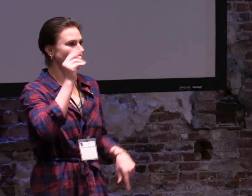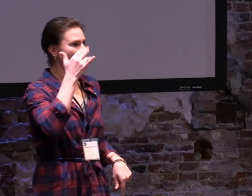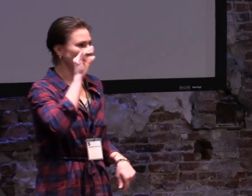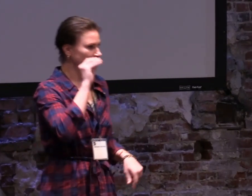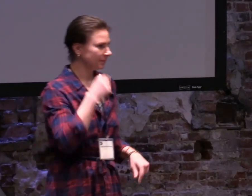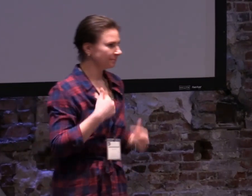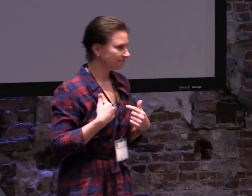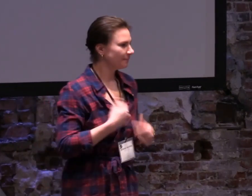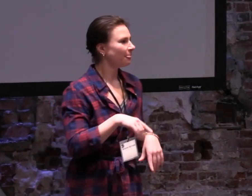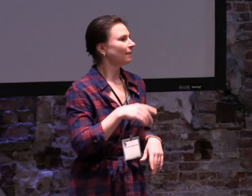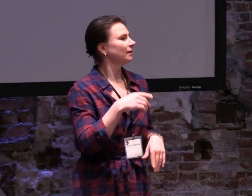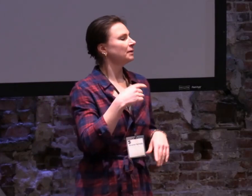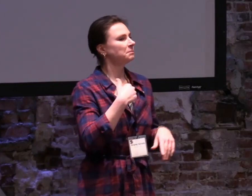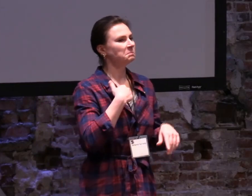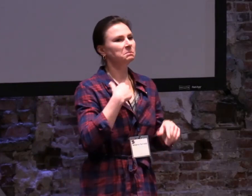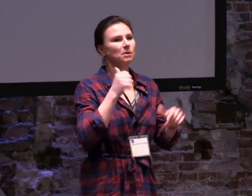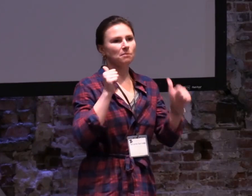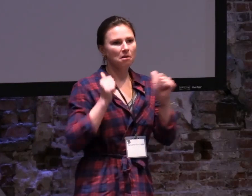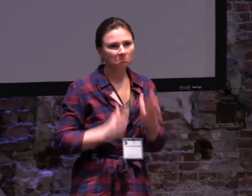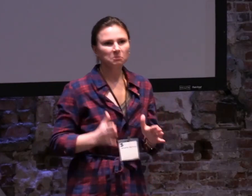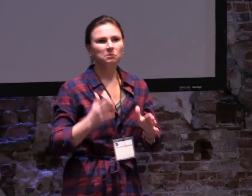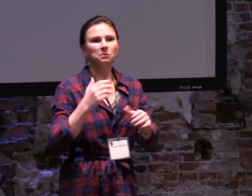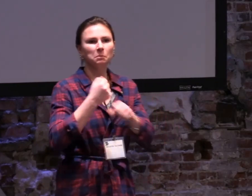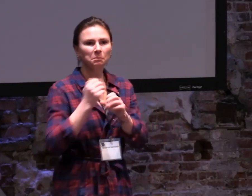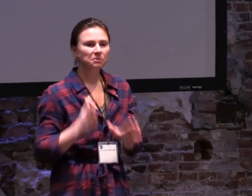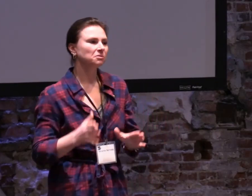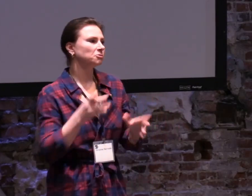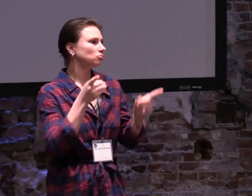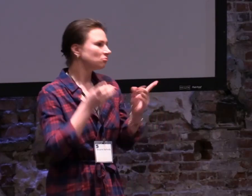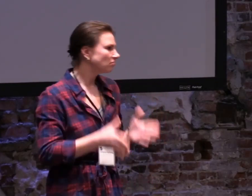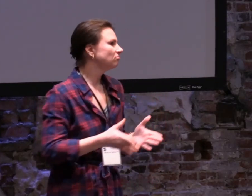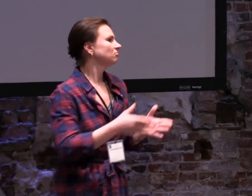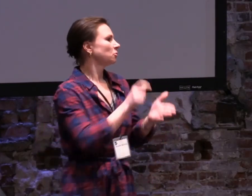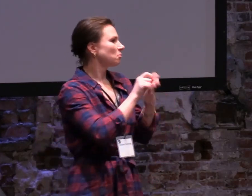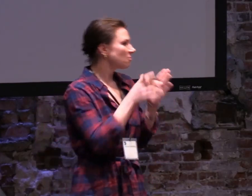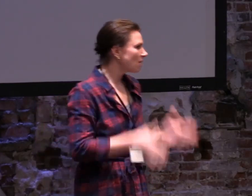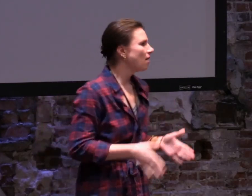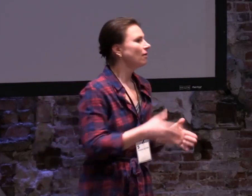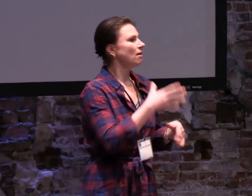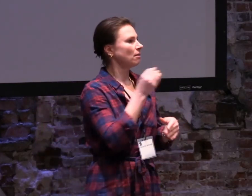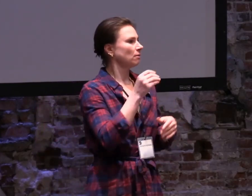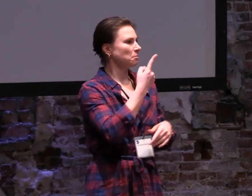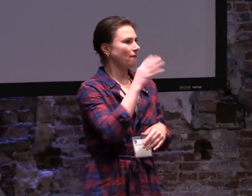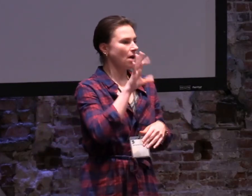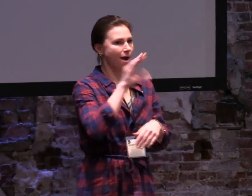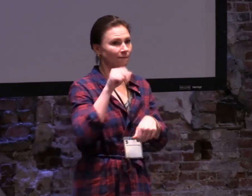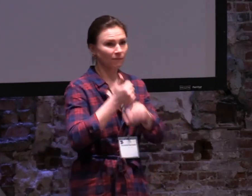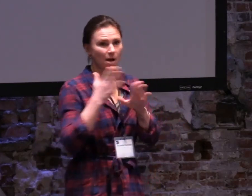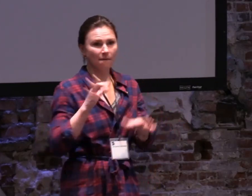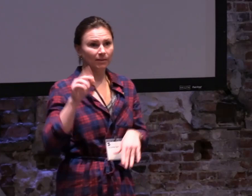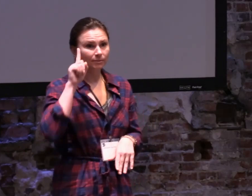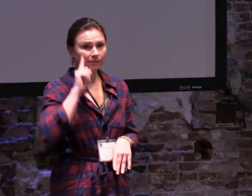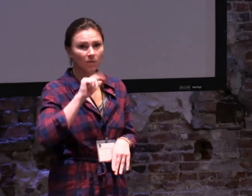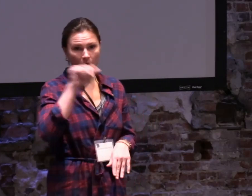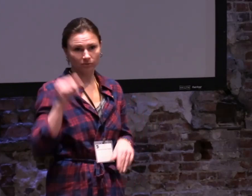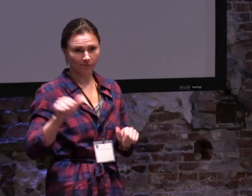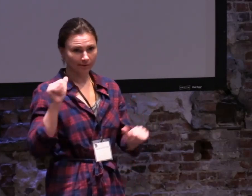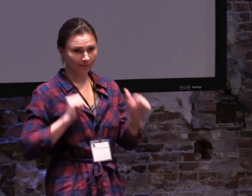My name is Bellamy. I'm from Ohio. I'm an actress, producer, director, writer, and one